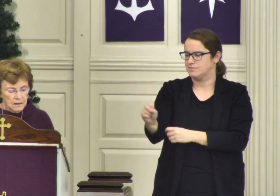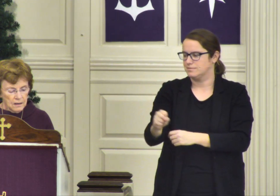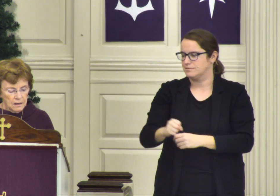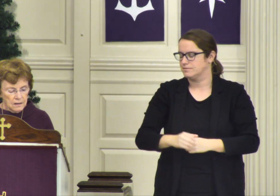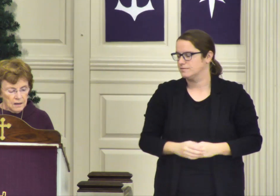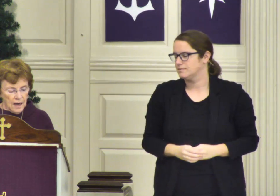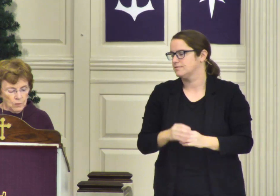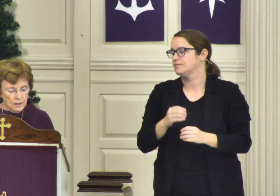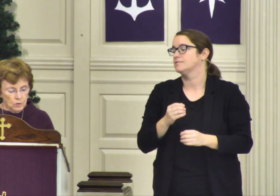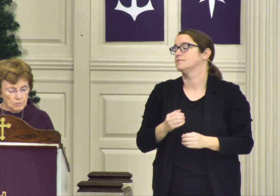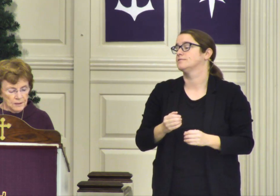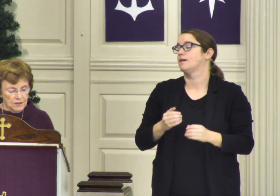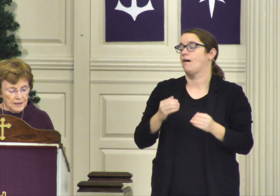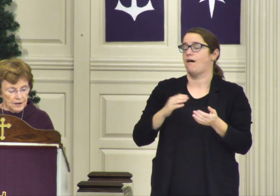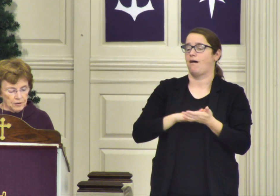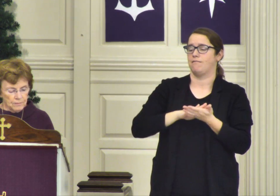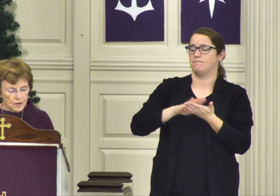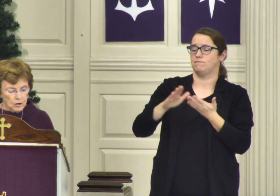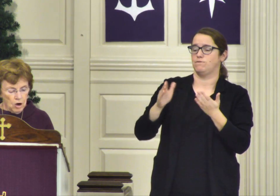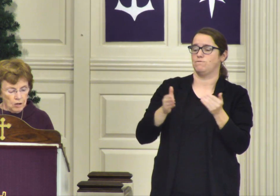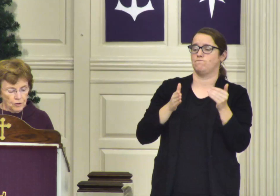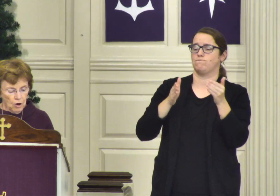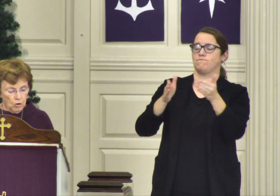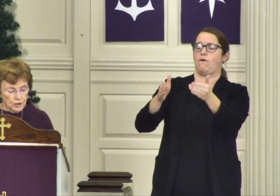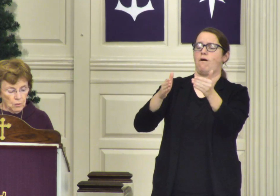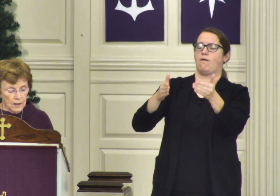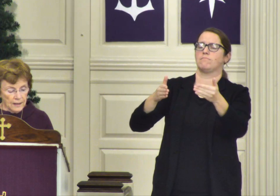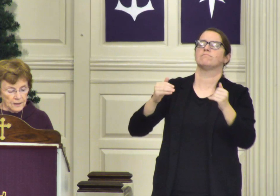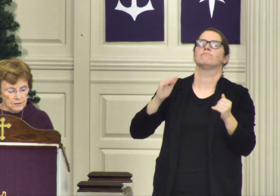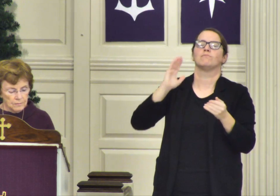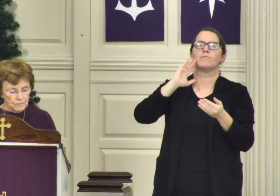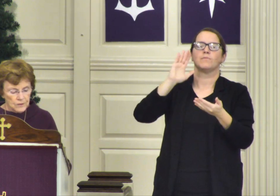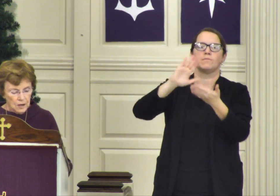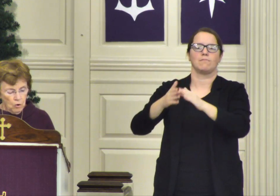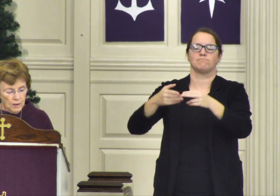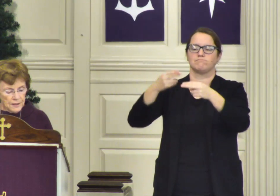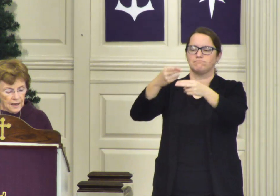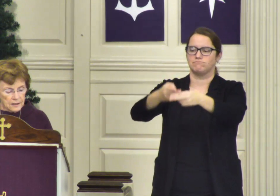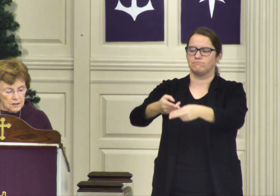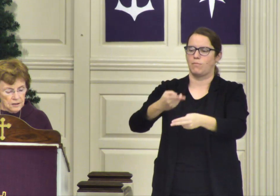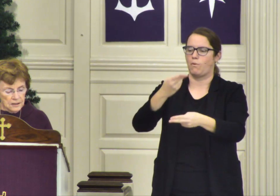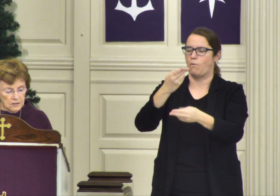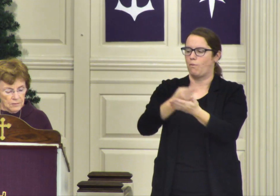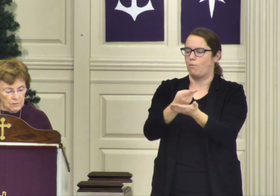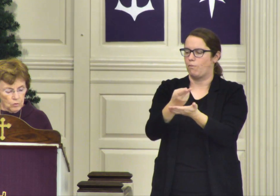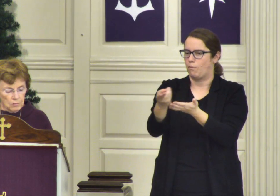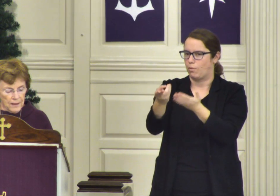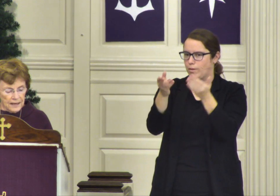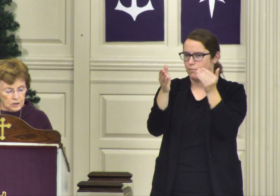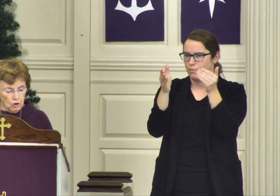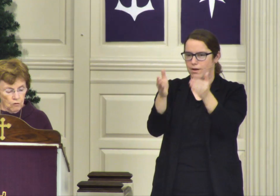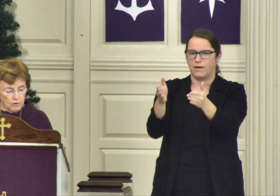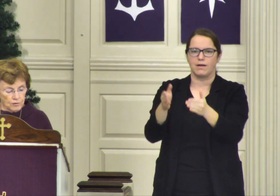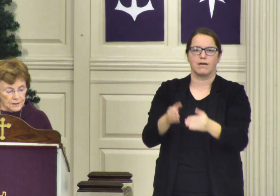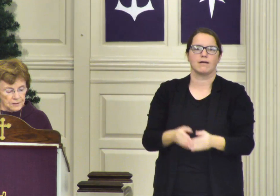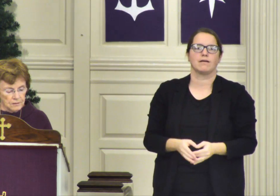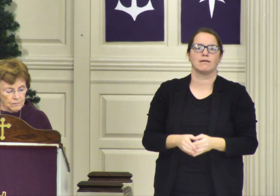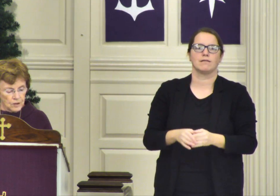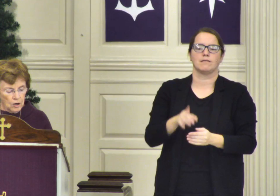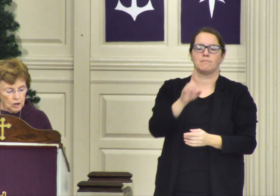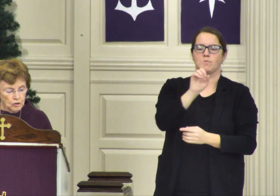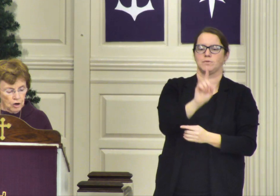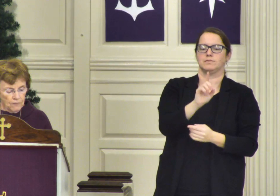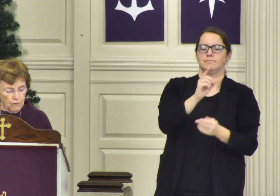A highway will be there called the Holy Way. No one unclean will pass over it,